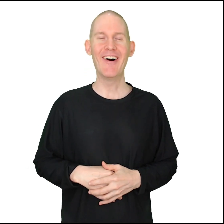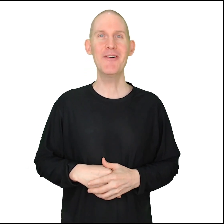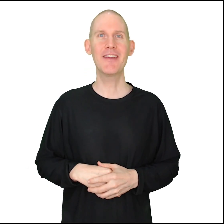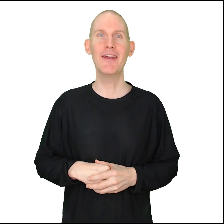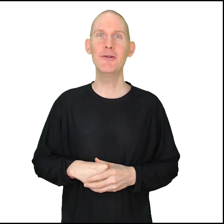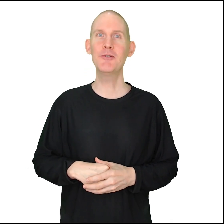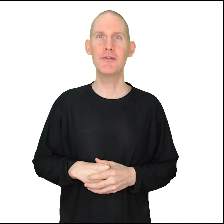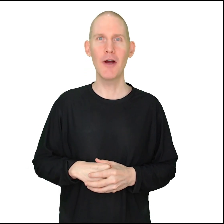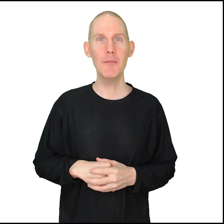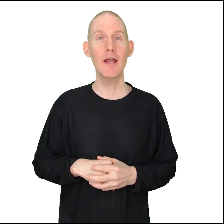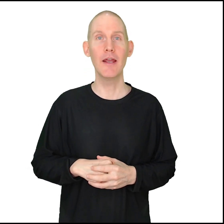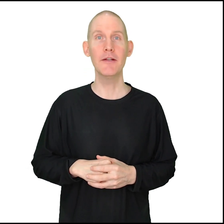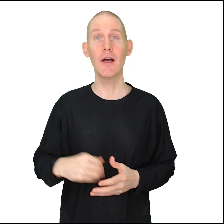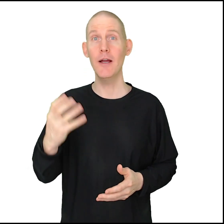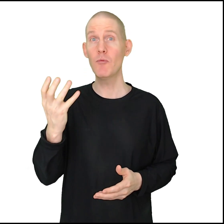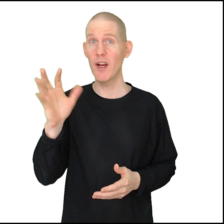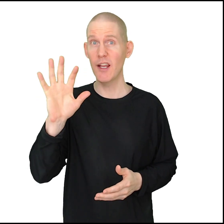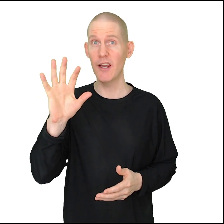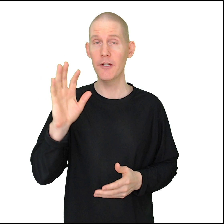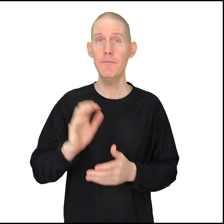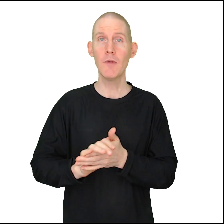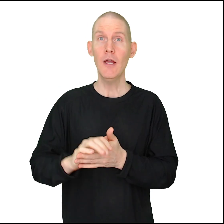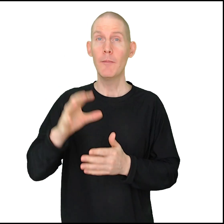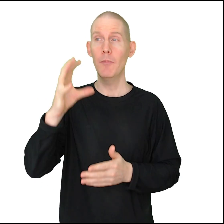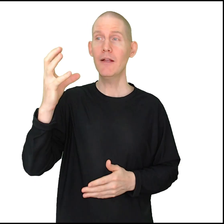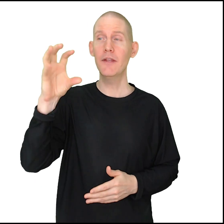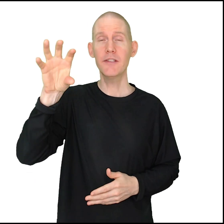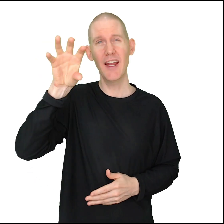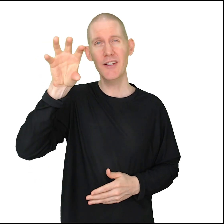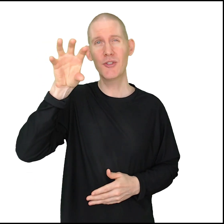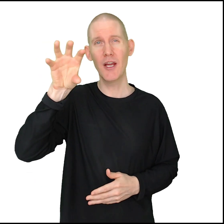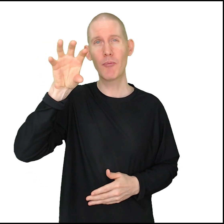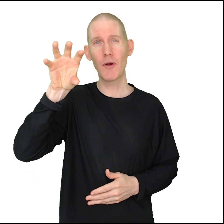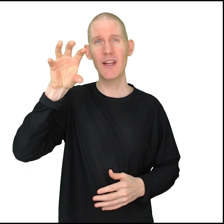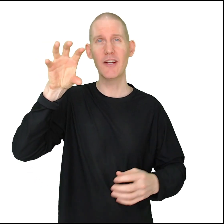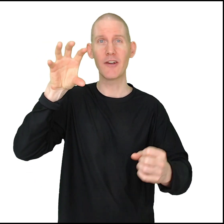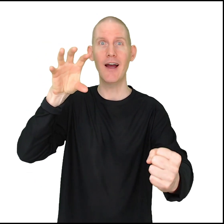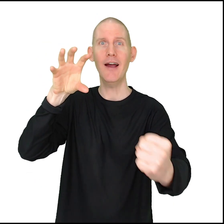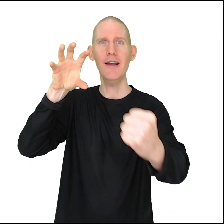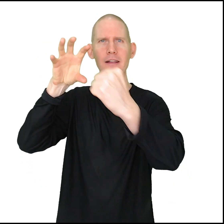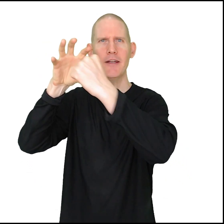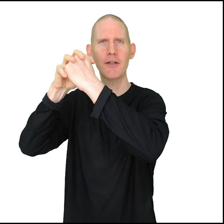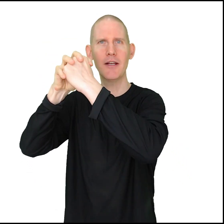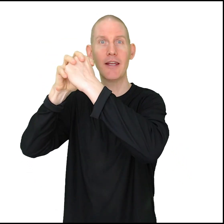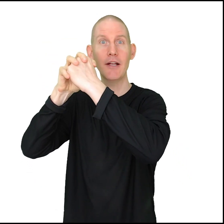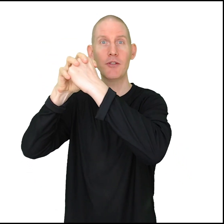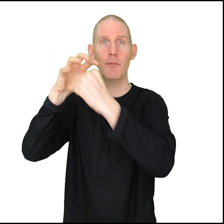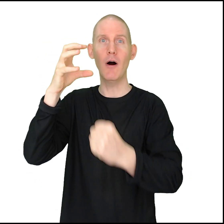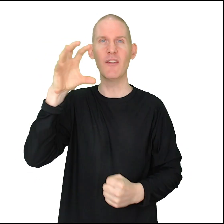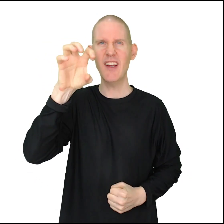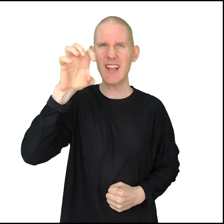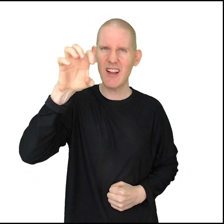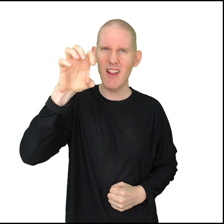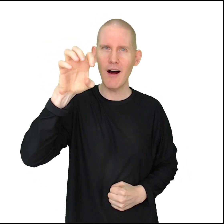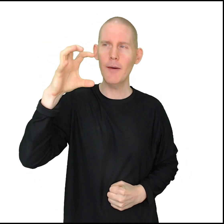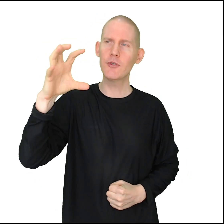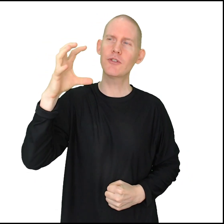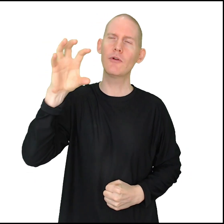Okay, use your dominant hand. I'm right-handed. Make this hand shape right here, kind of like you're going to catch a ball. Not a claw, but just a